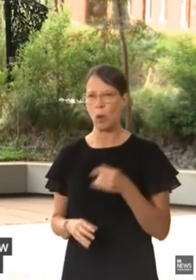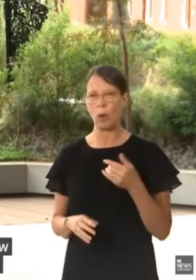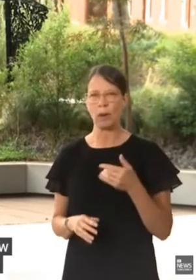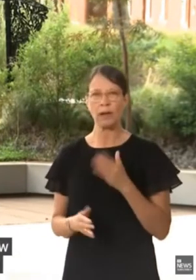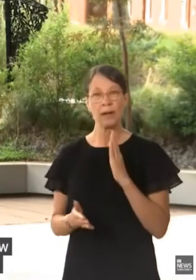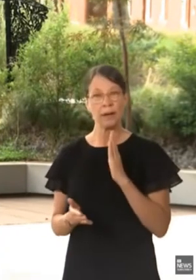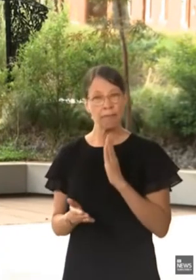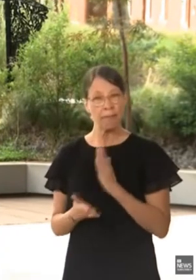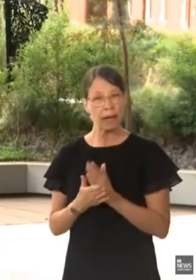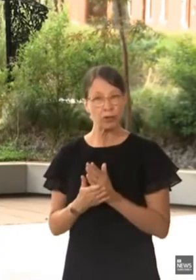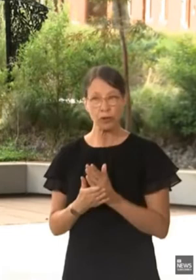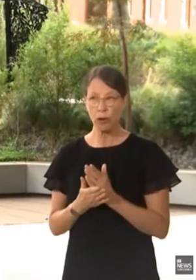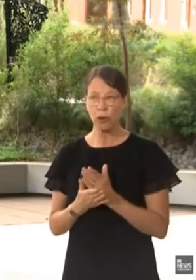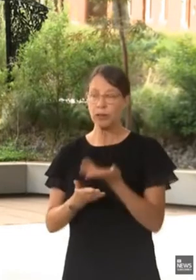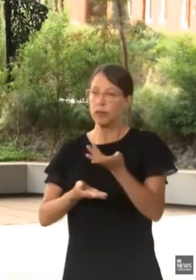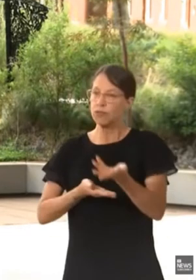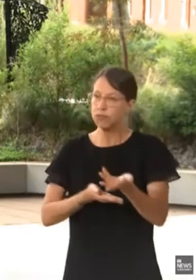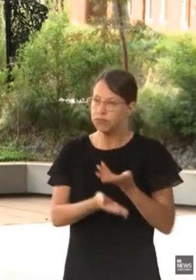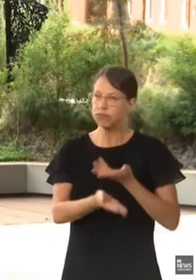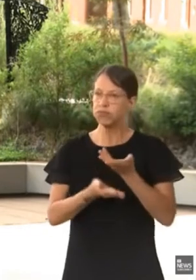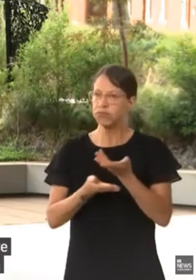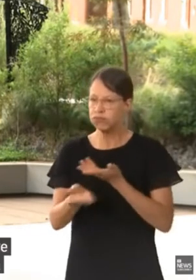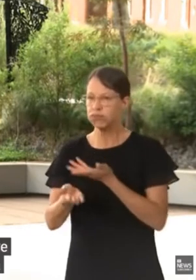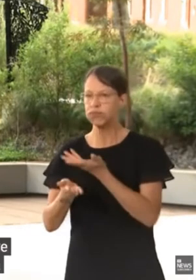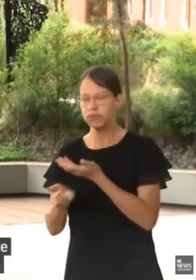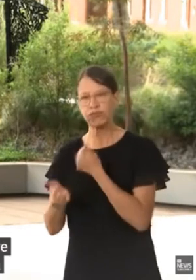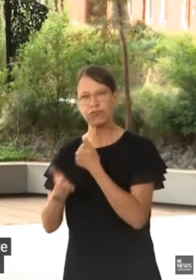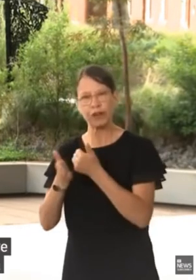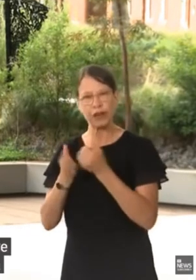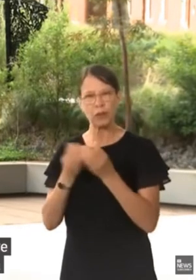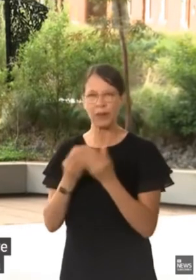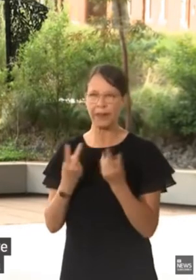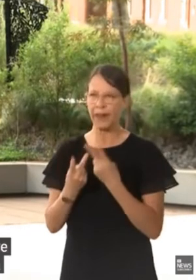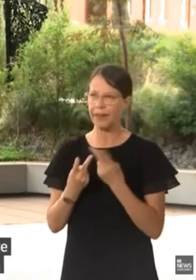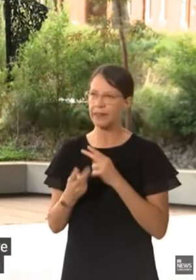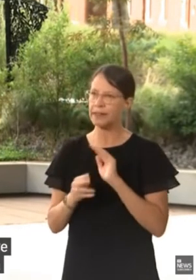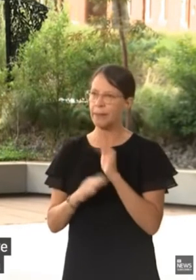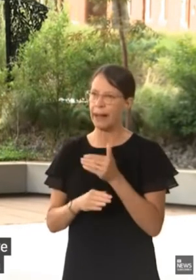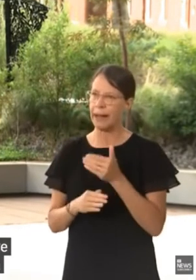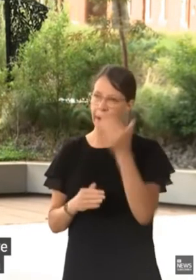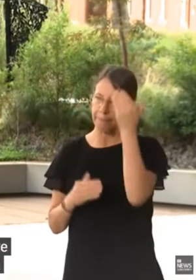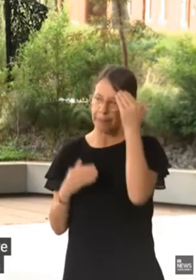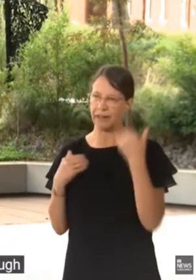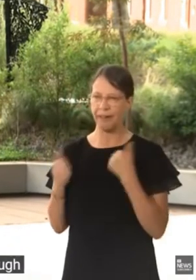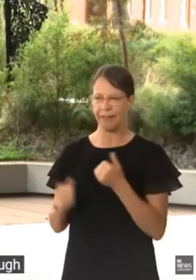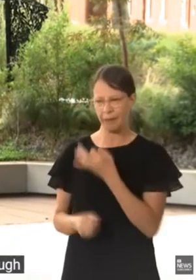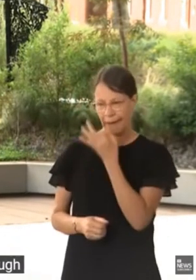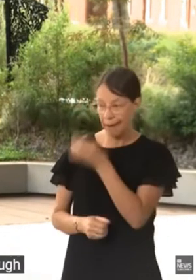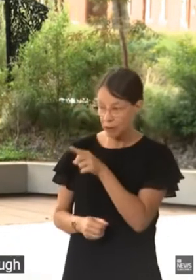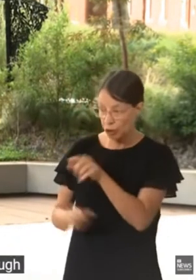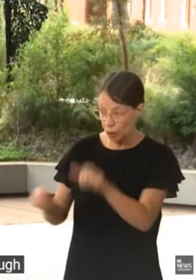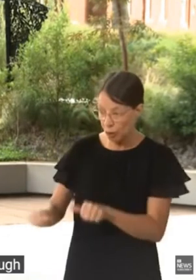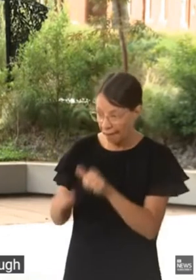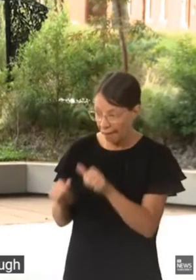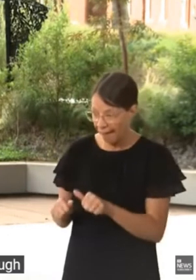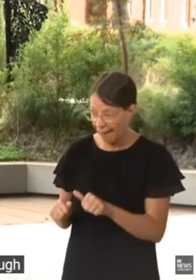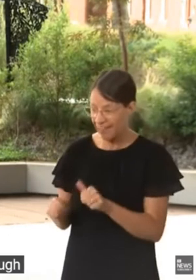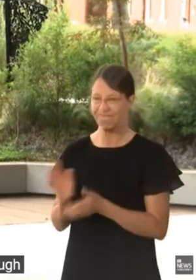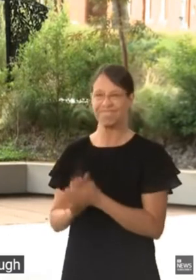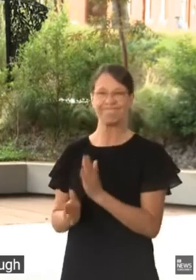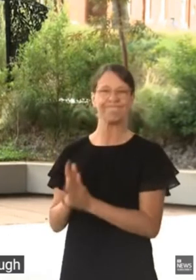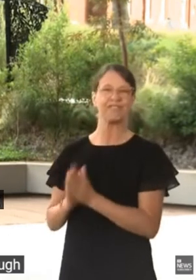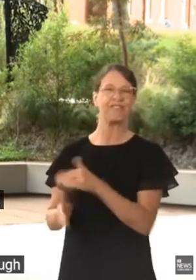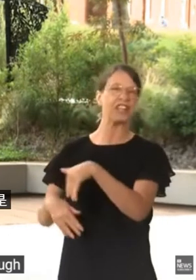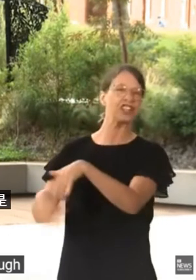a constructive topic of conversation on a regular basis. Once is not enough. Sharing